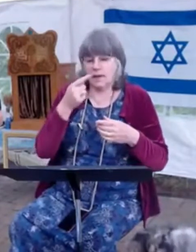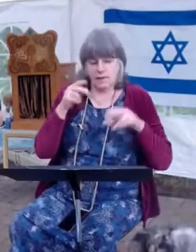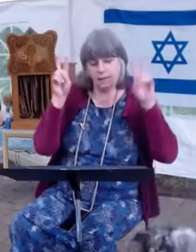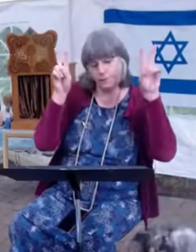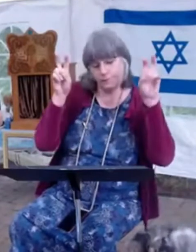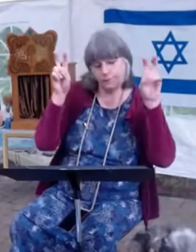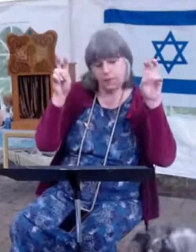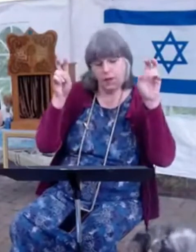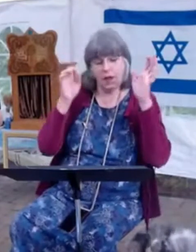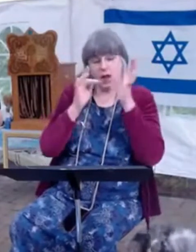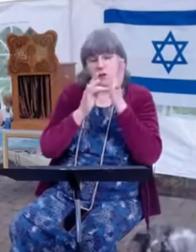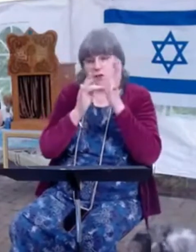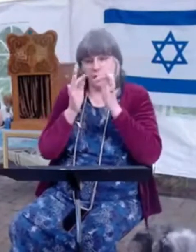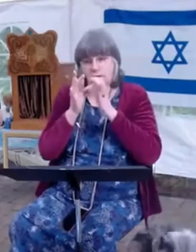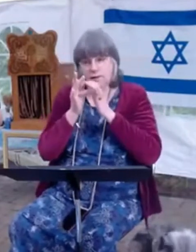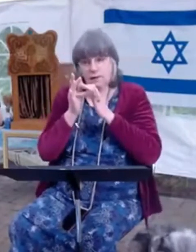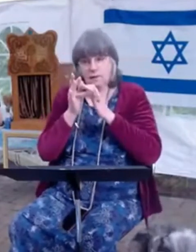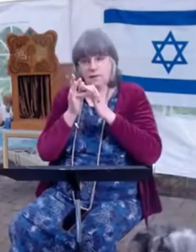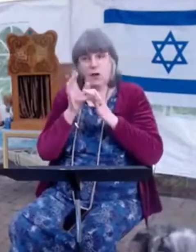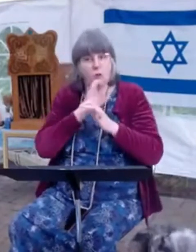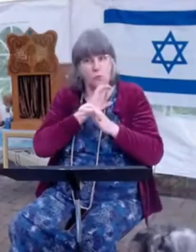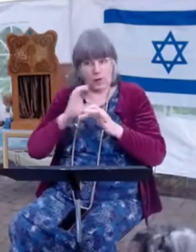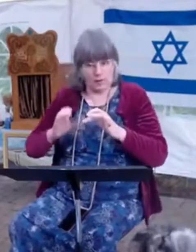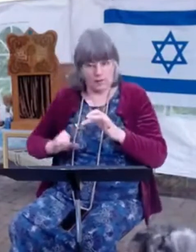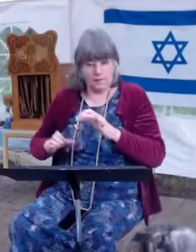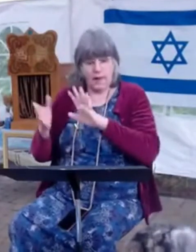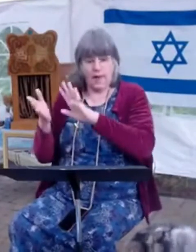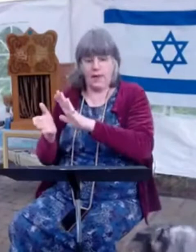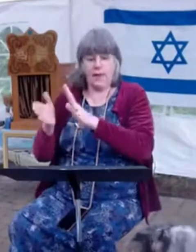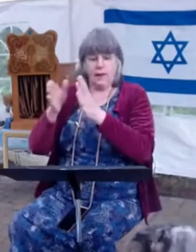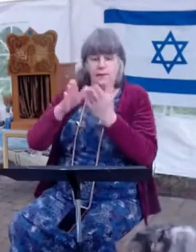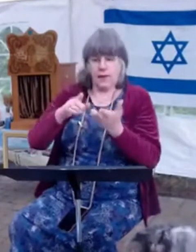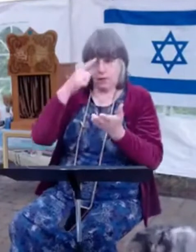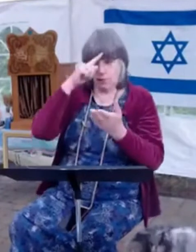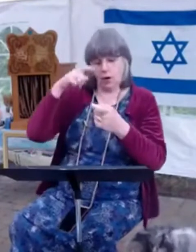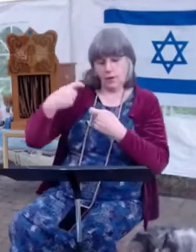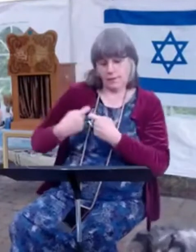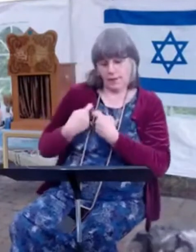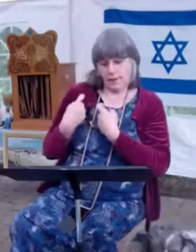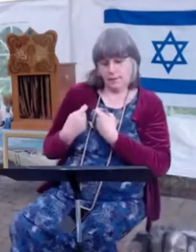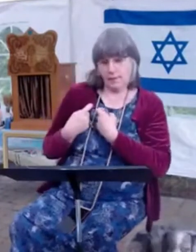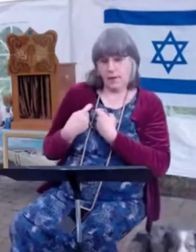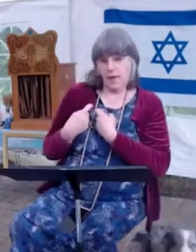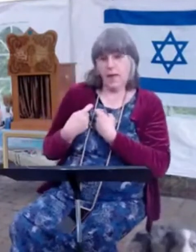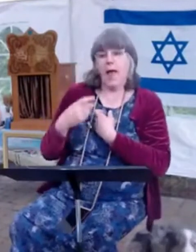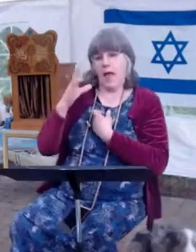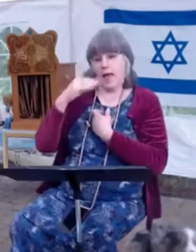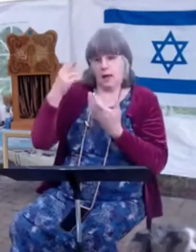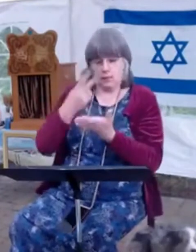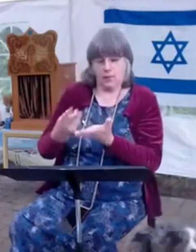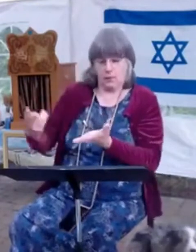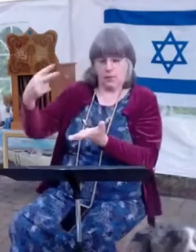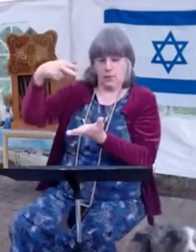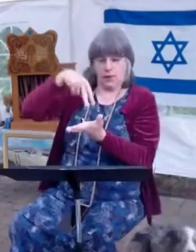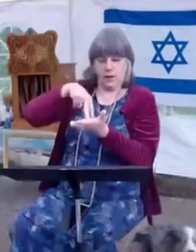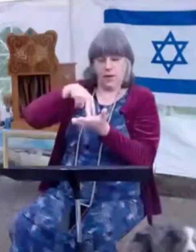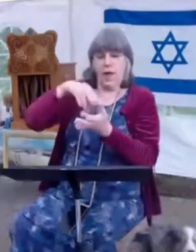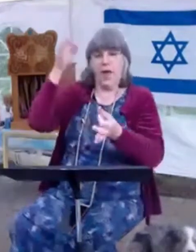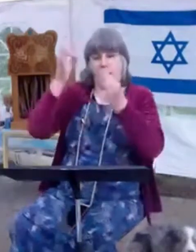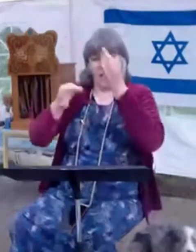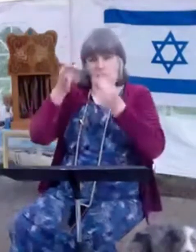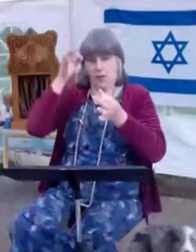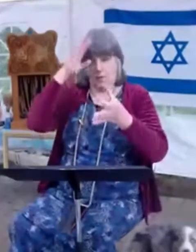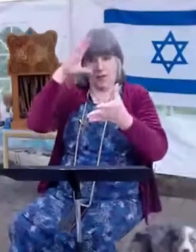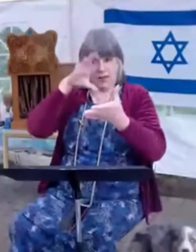Composed by Toby Janicki is that Jesus Christ died for our sin and was resurrected. If we believe in him and in